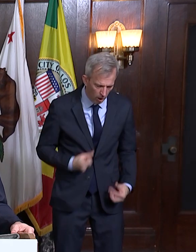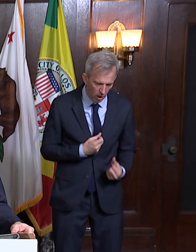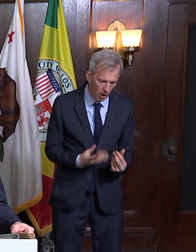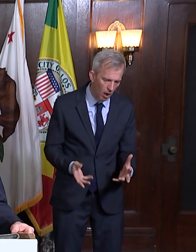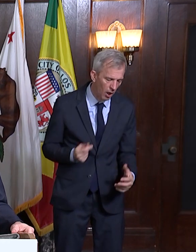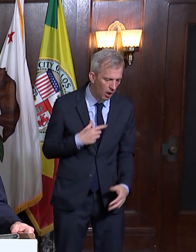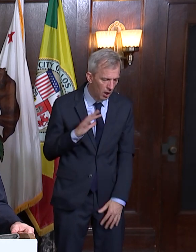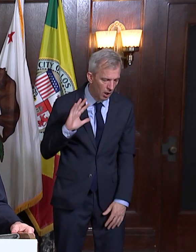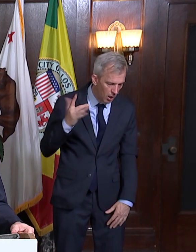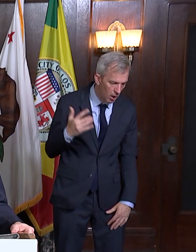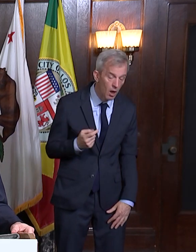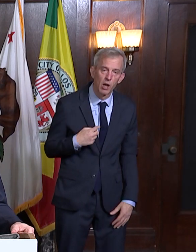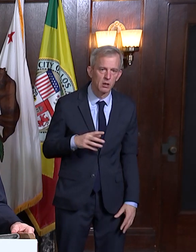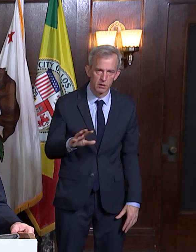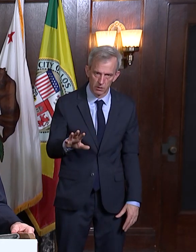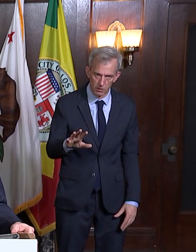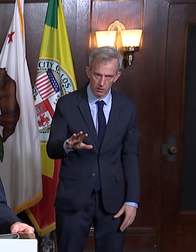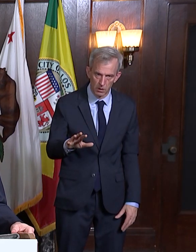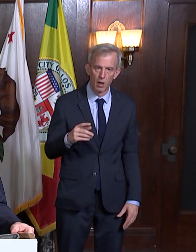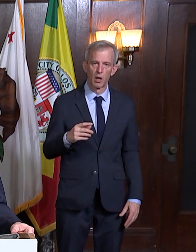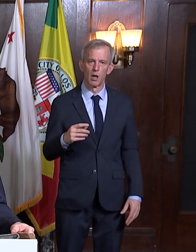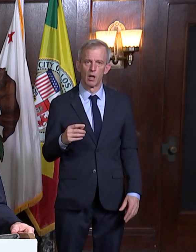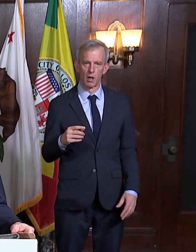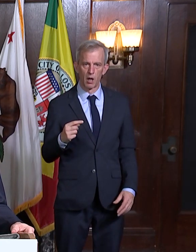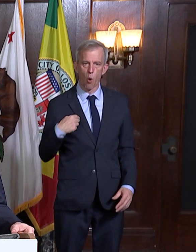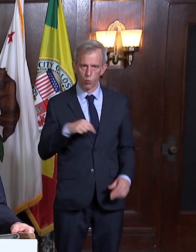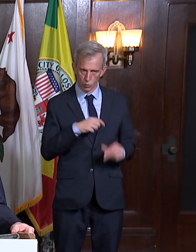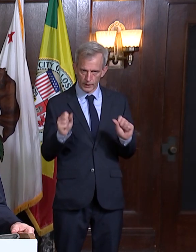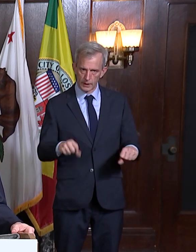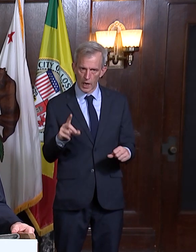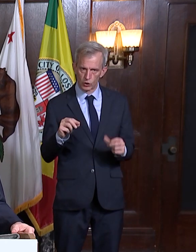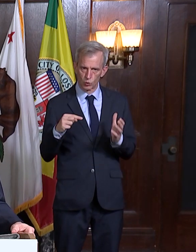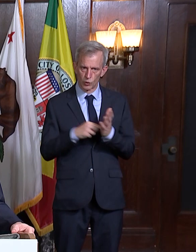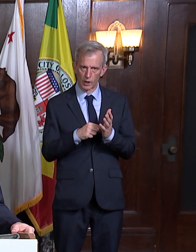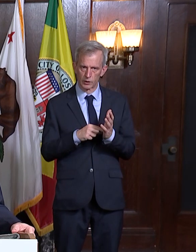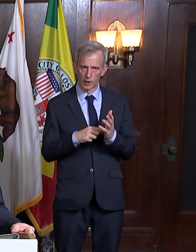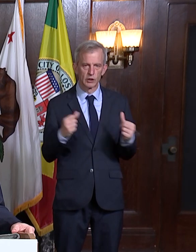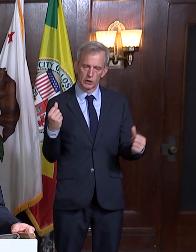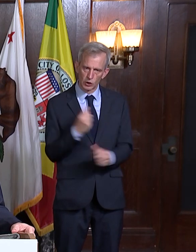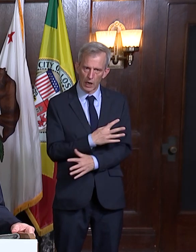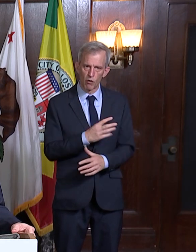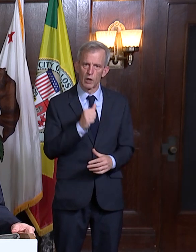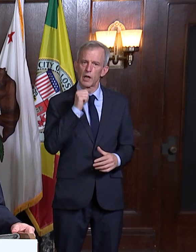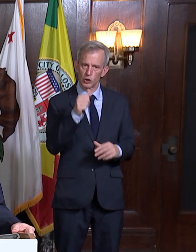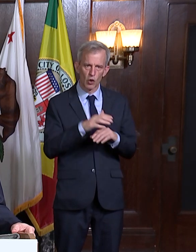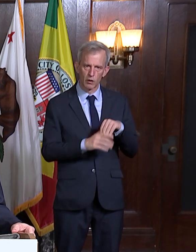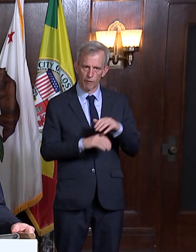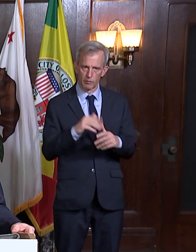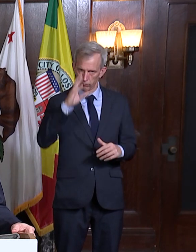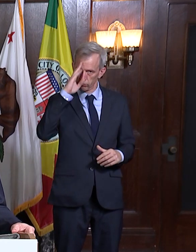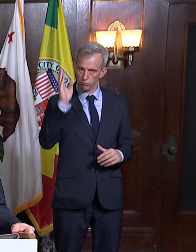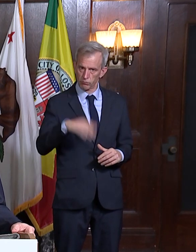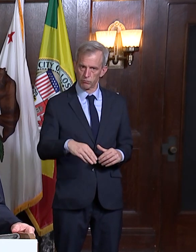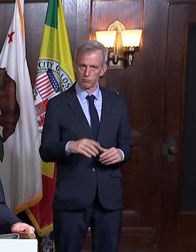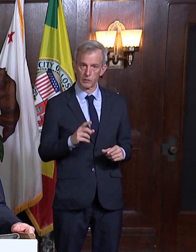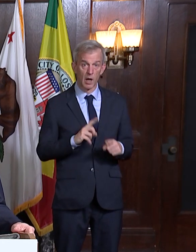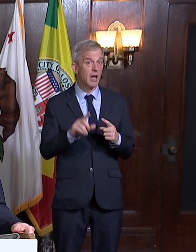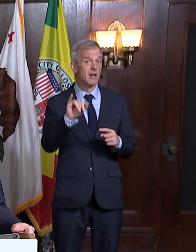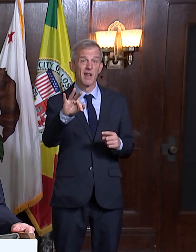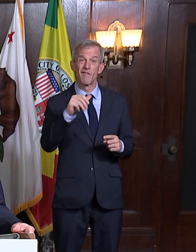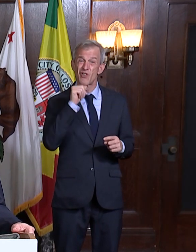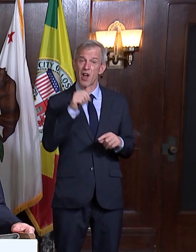I know. It's not always comfortable. And for those who have stepped outside their comfort zone to make sure they got